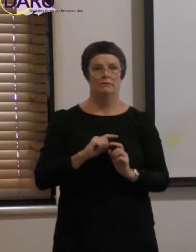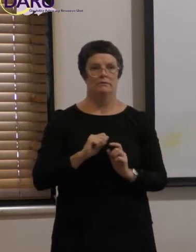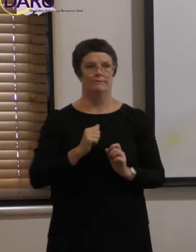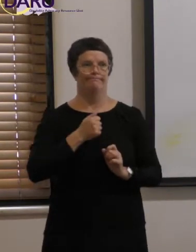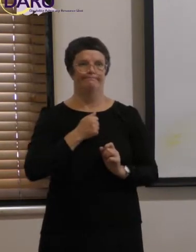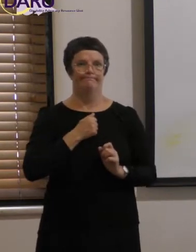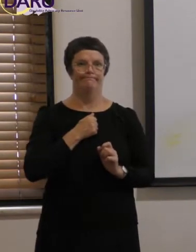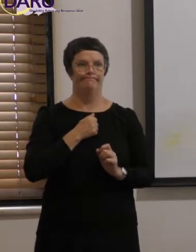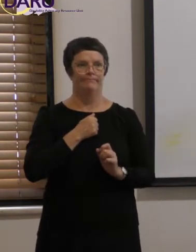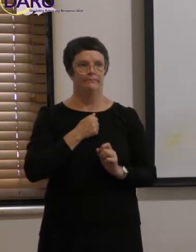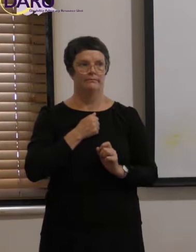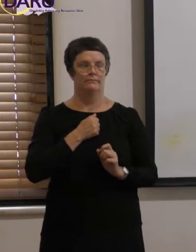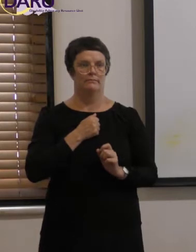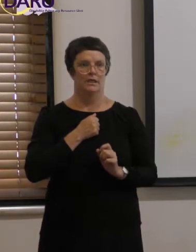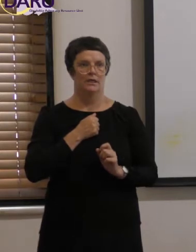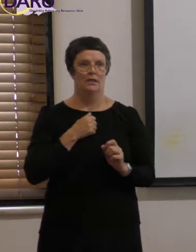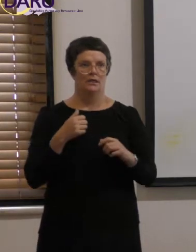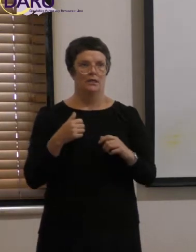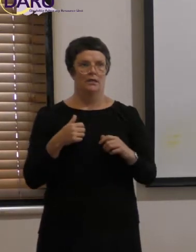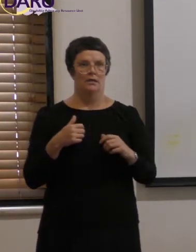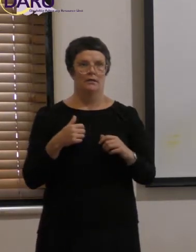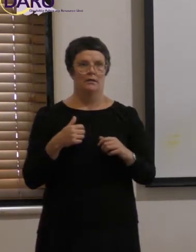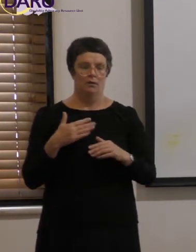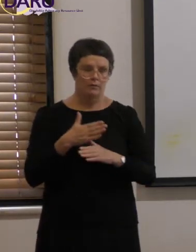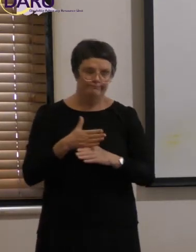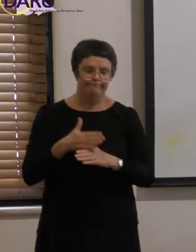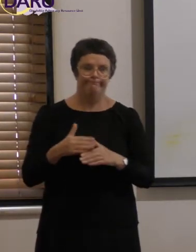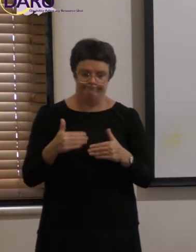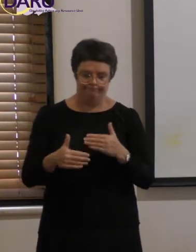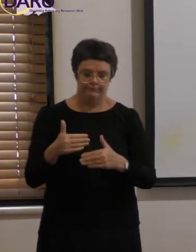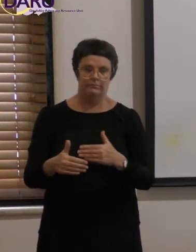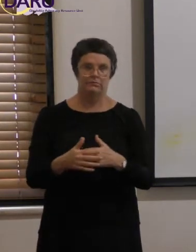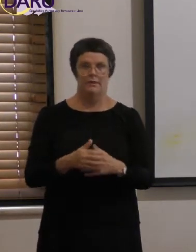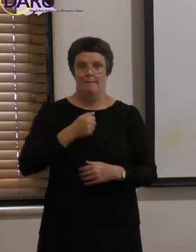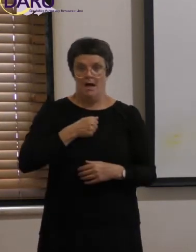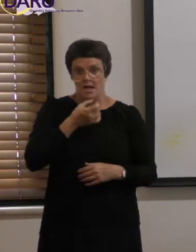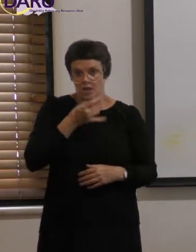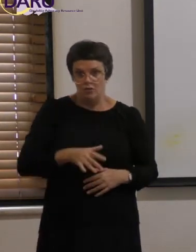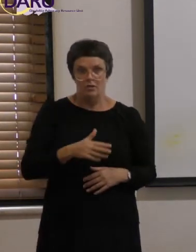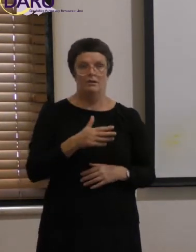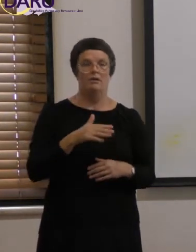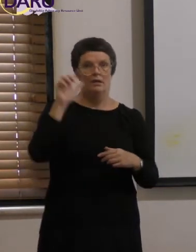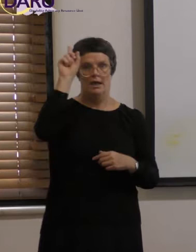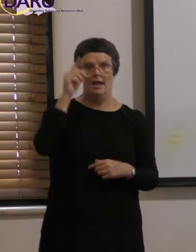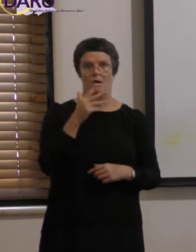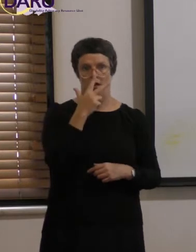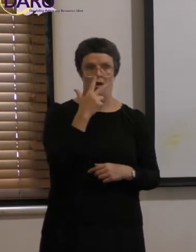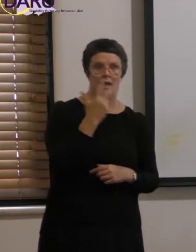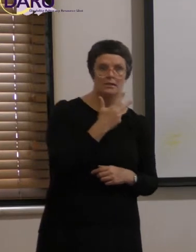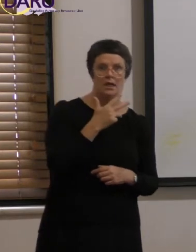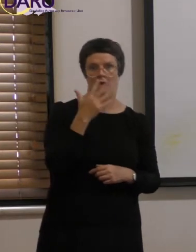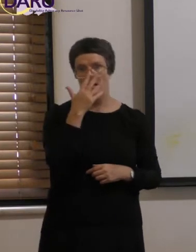own, other people can speak to this, but my kids are 18 and 19 now that have a disability, and nothing